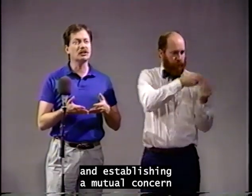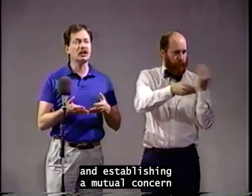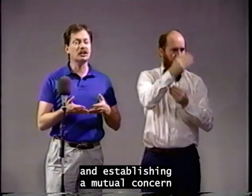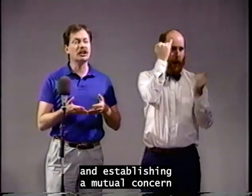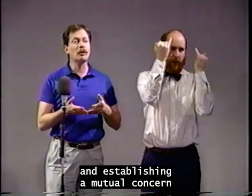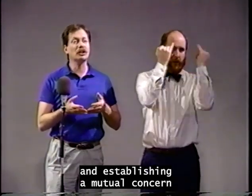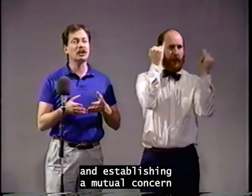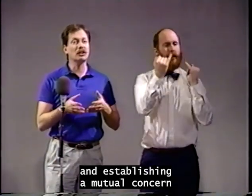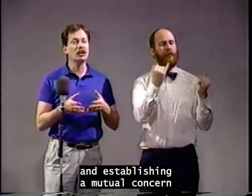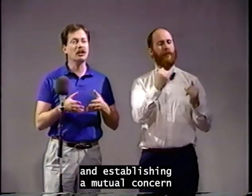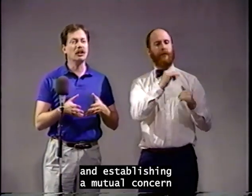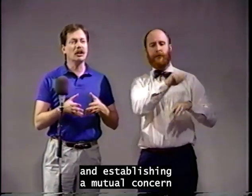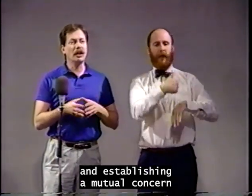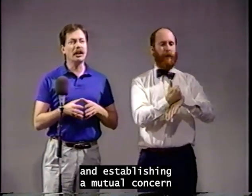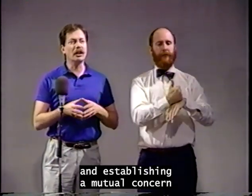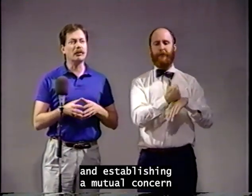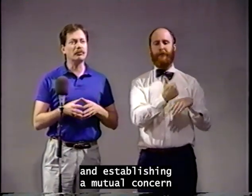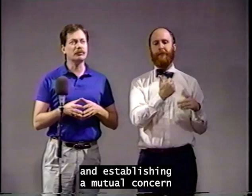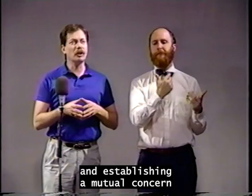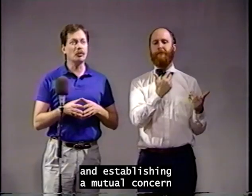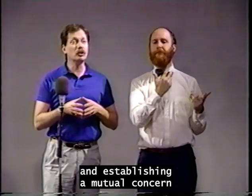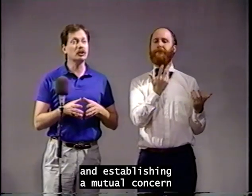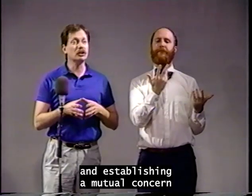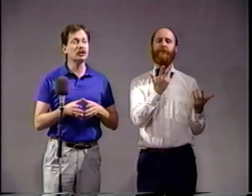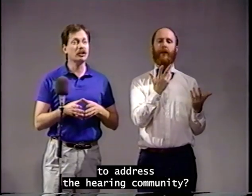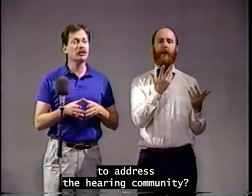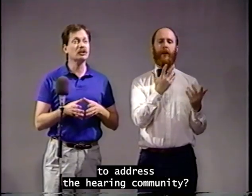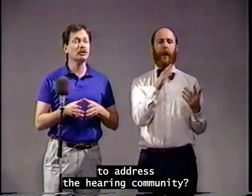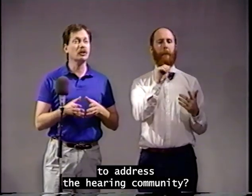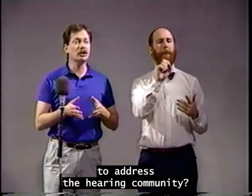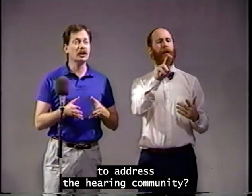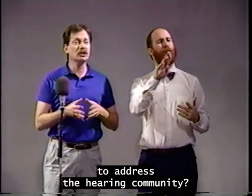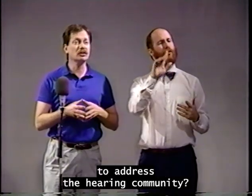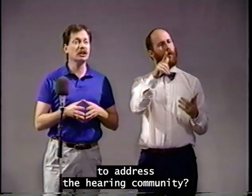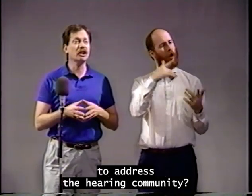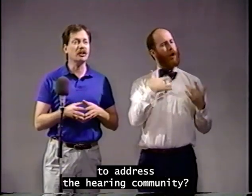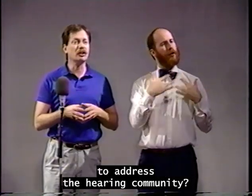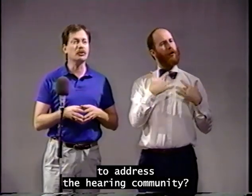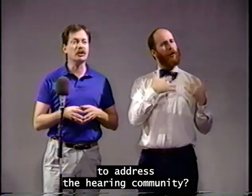and establishing a mutual concern to address the hearing community?